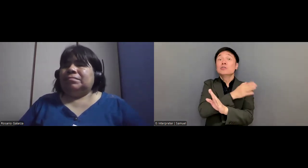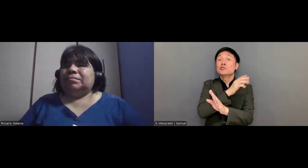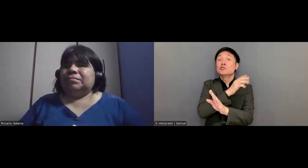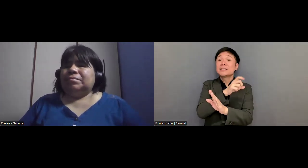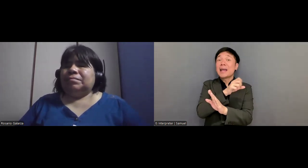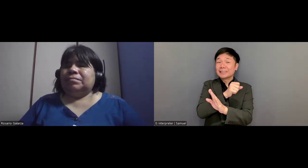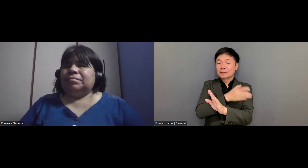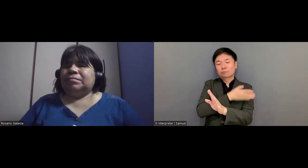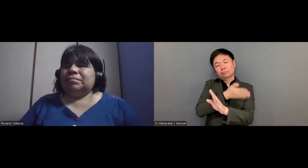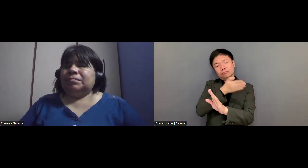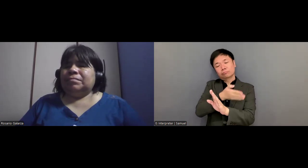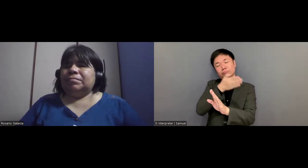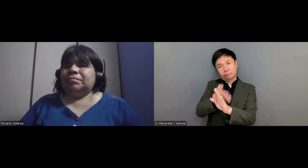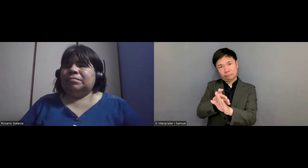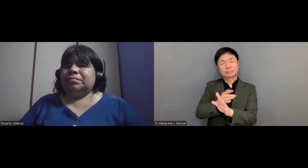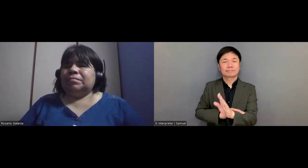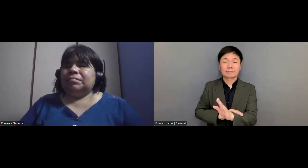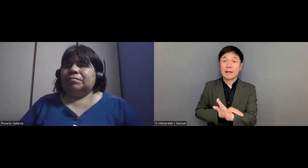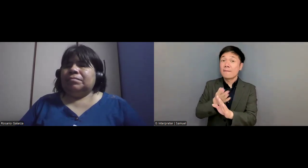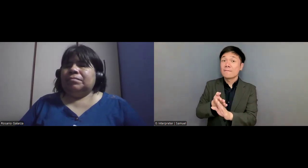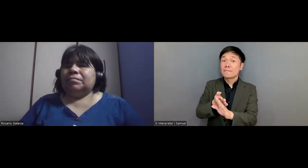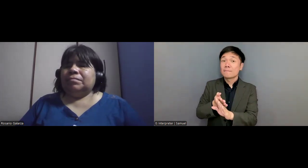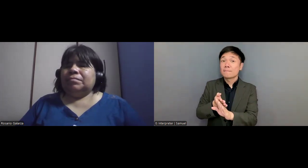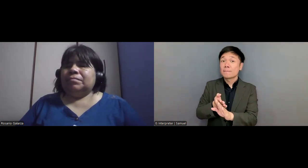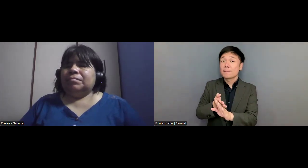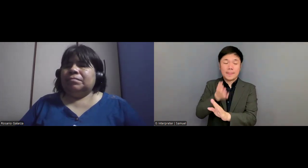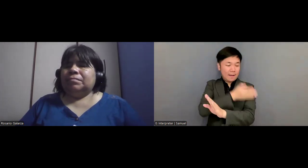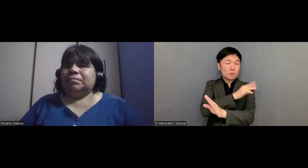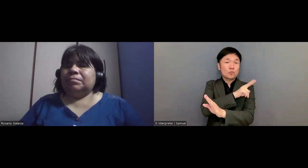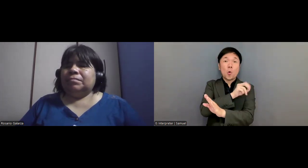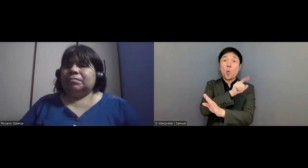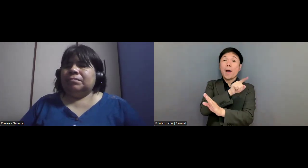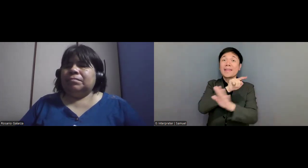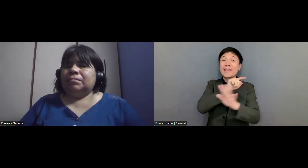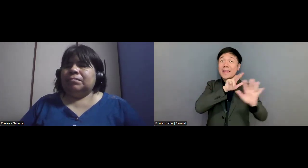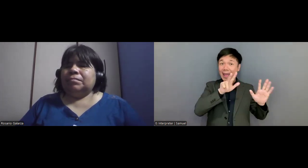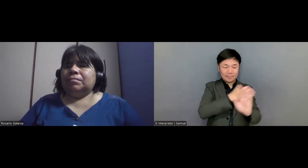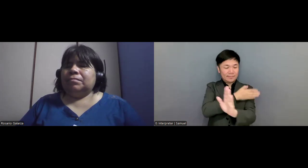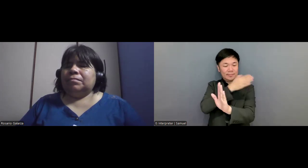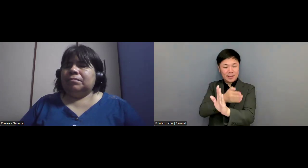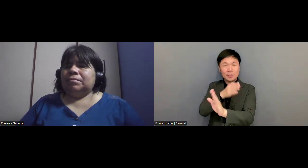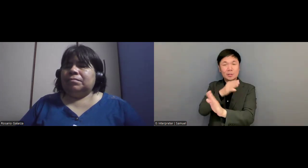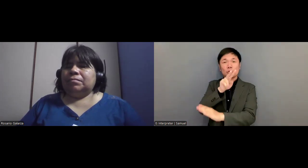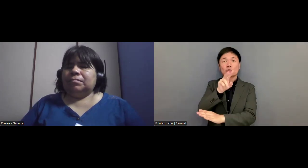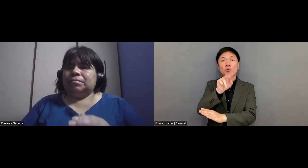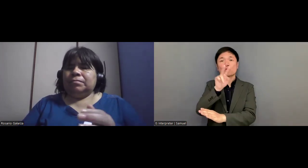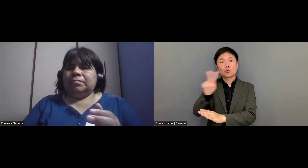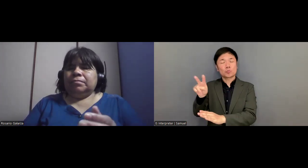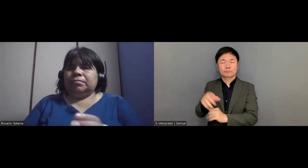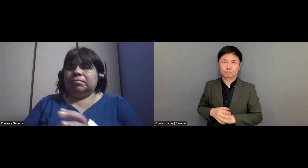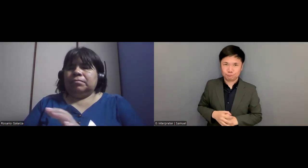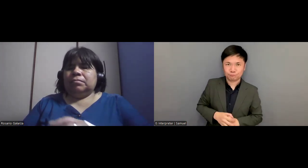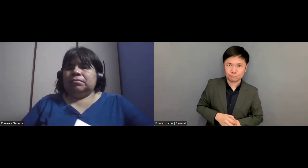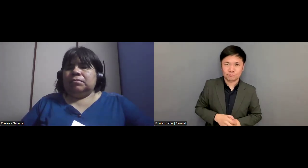GDSs, which were held in 2018 and 2022. We want to